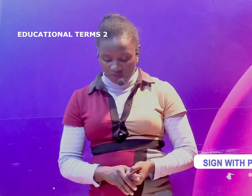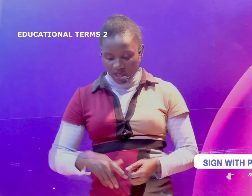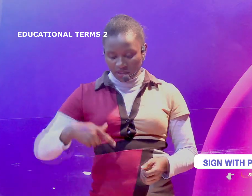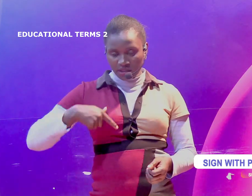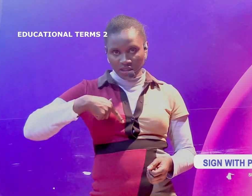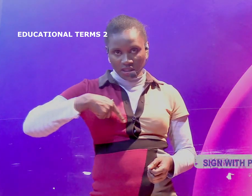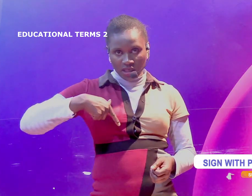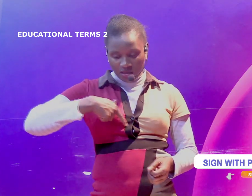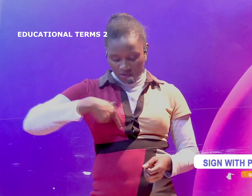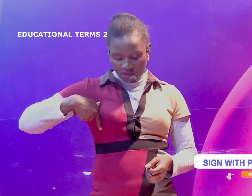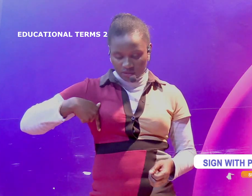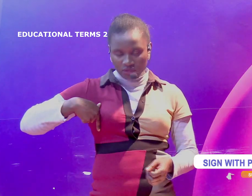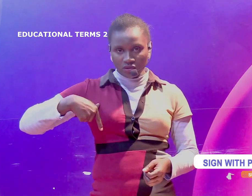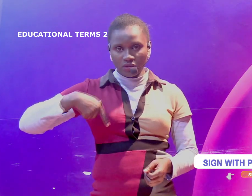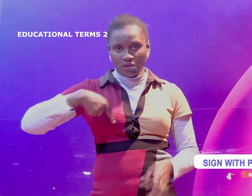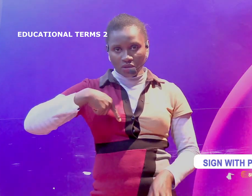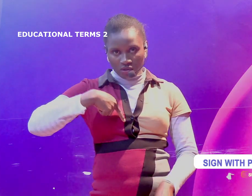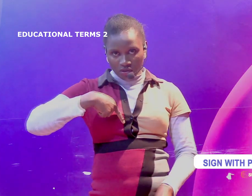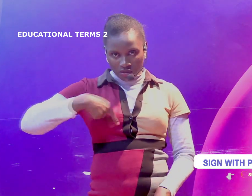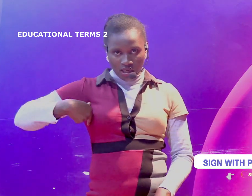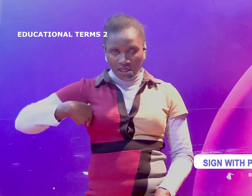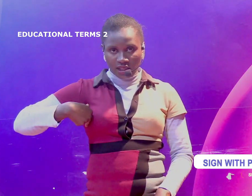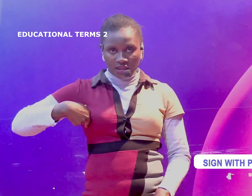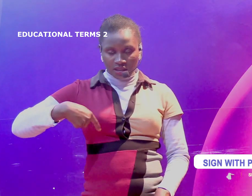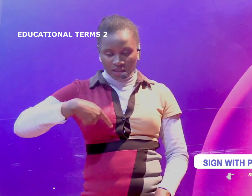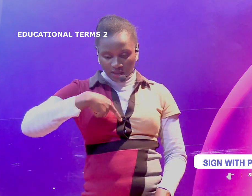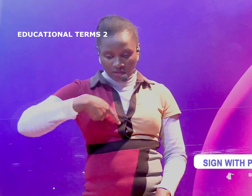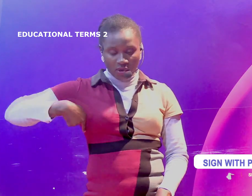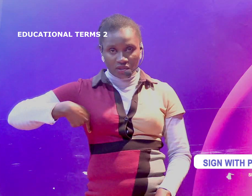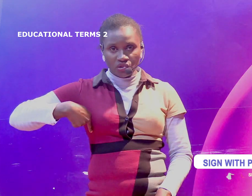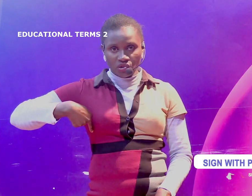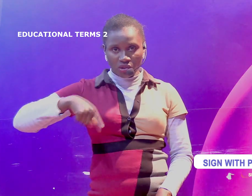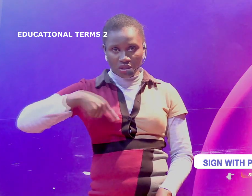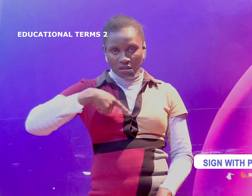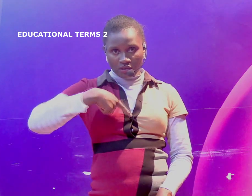badge here, just draw a line, badge